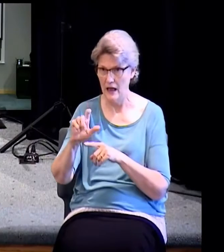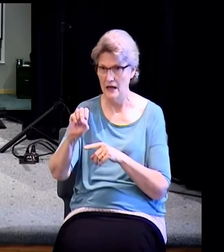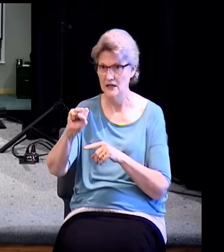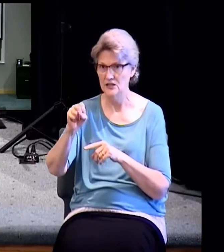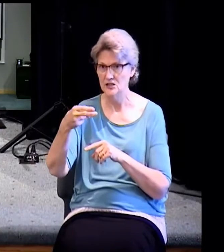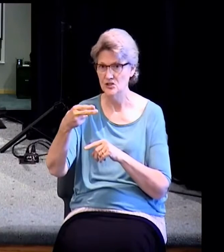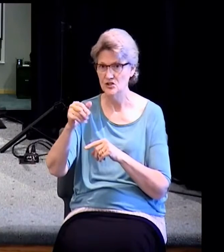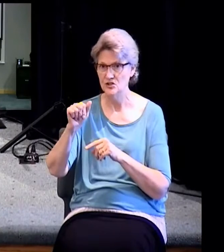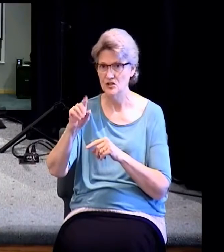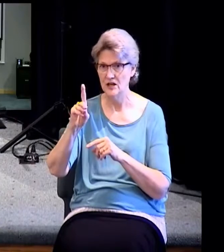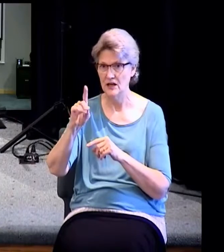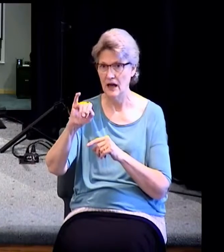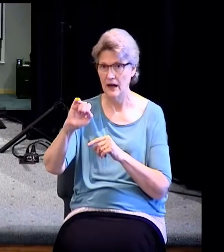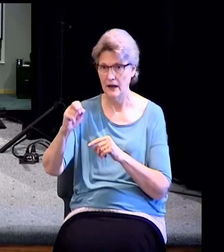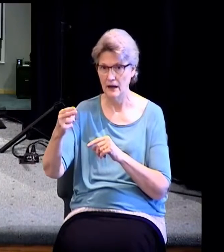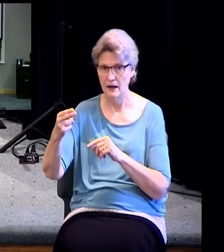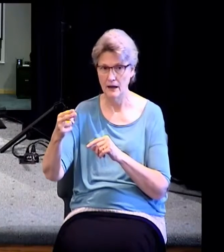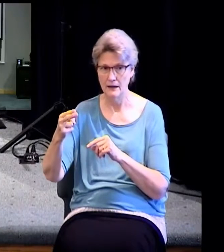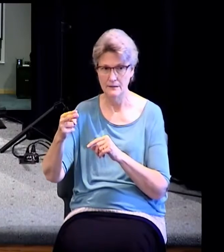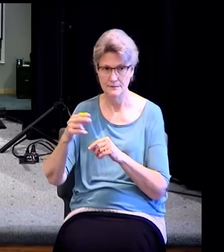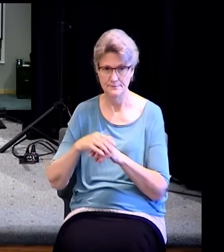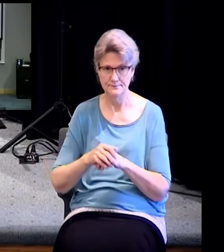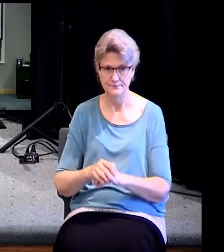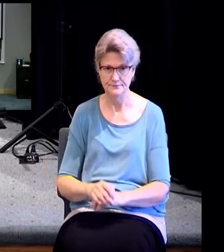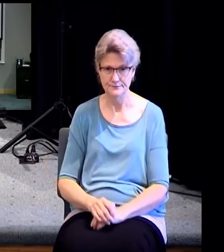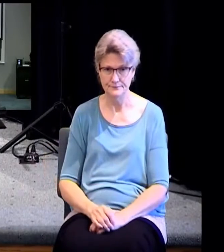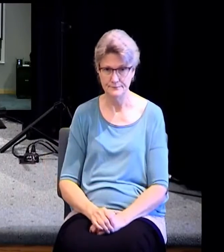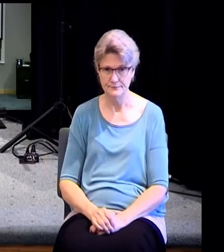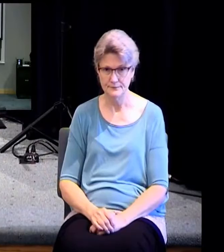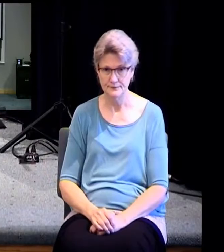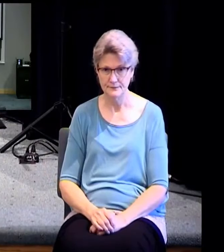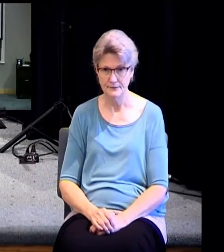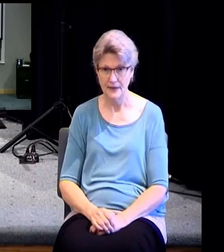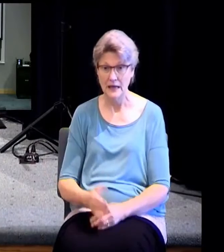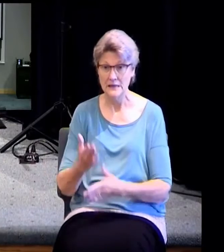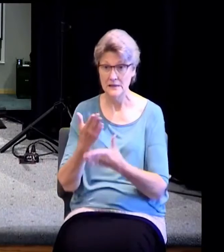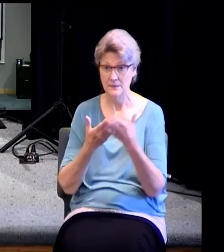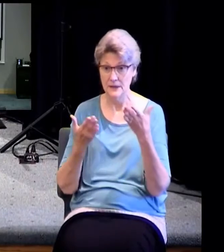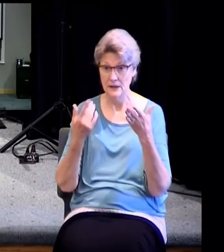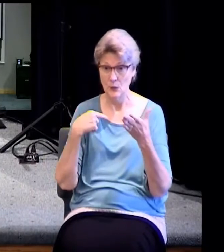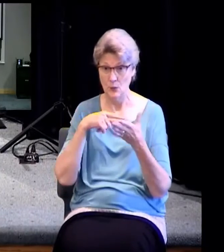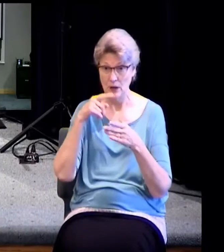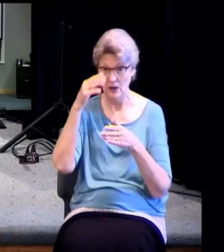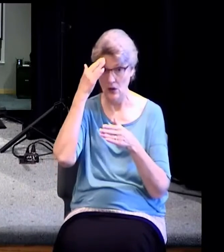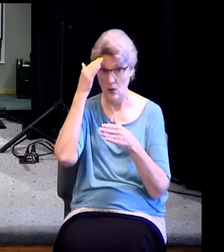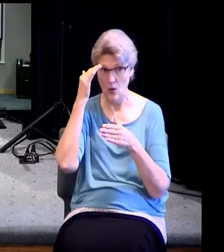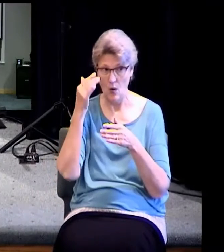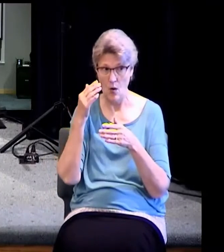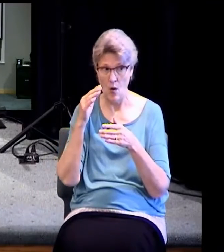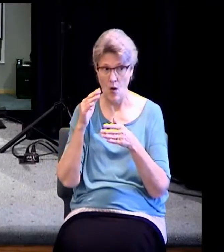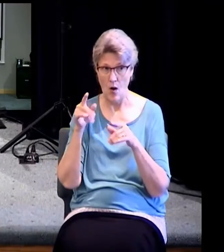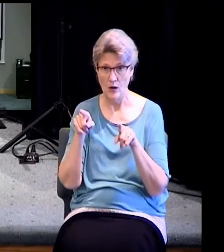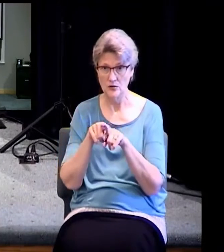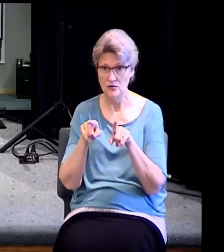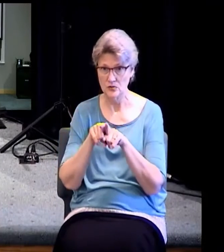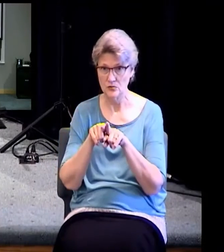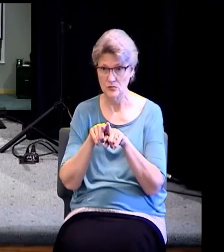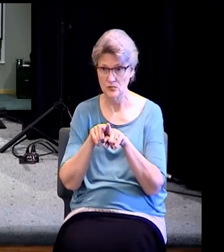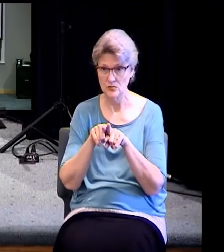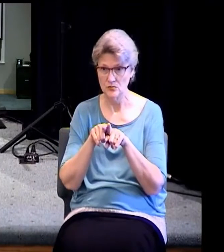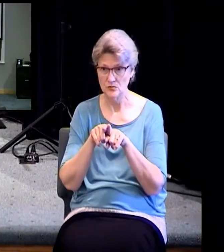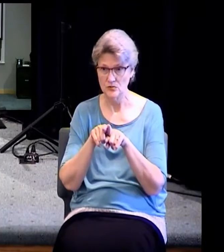Shaddai. Now, because of this, something familiar to us, a Kohen